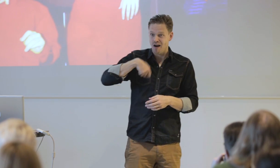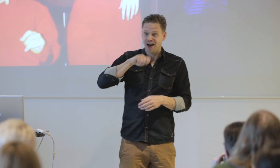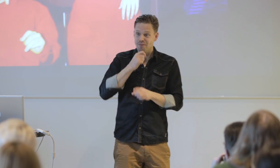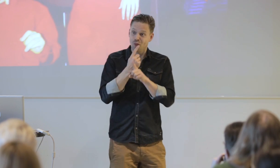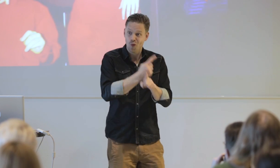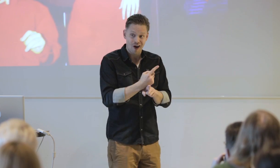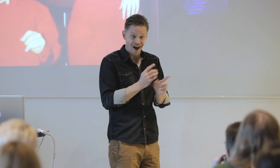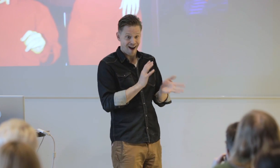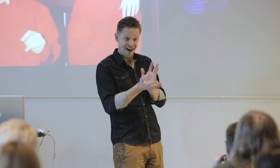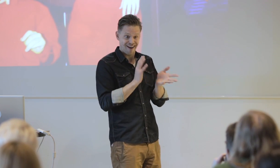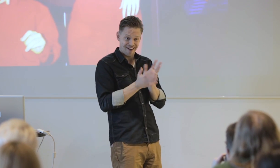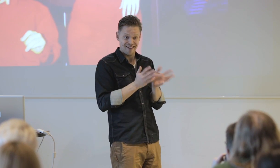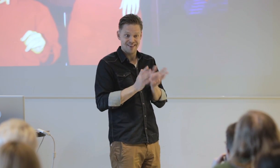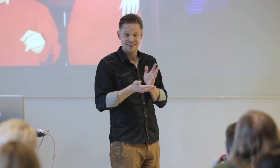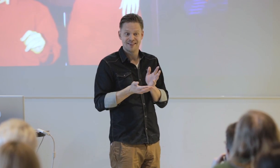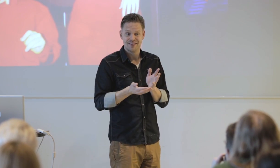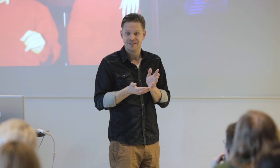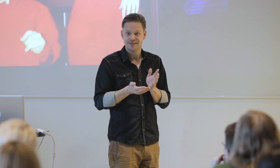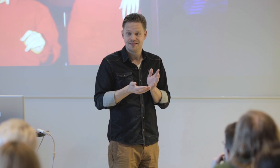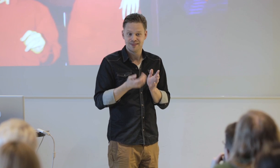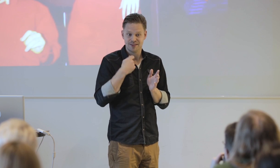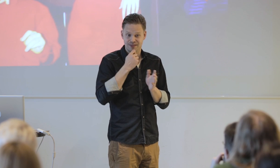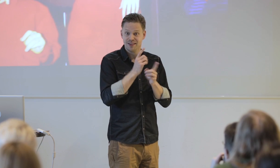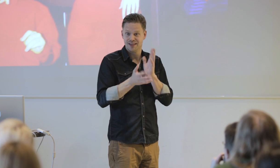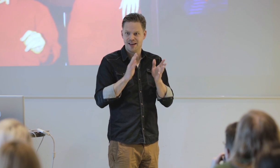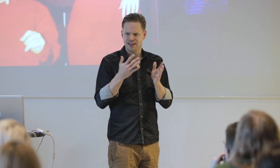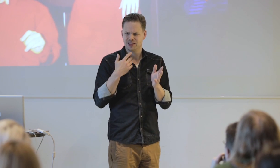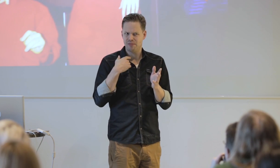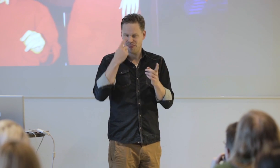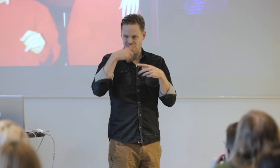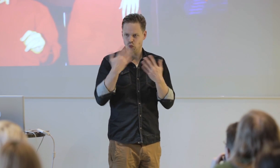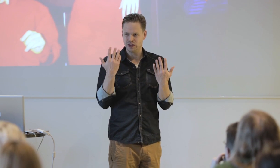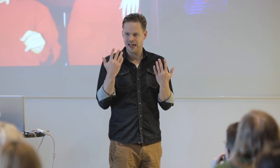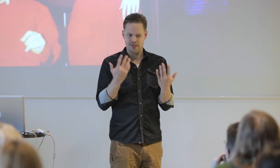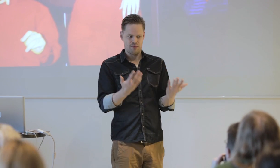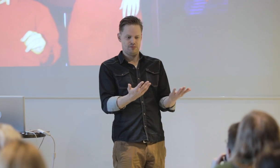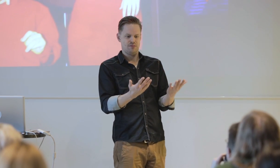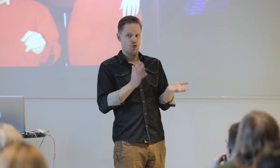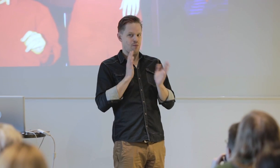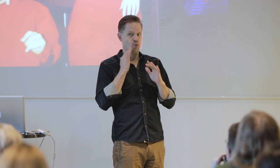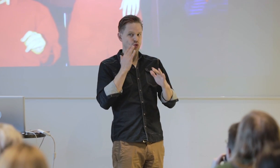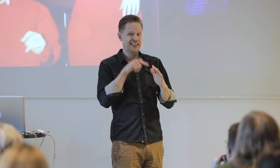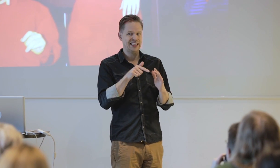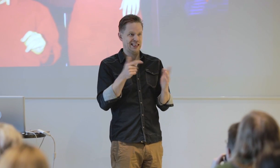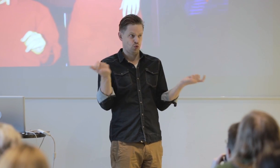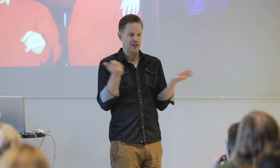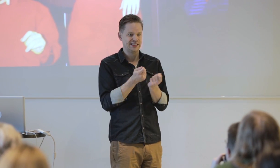my granny was singing. And then my parents started signing also. And I realized that, whoa,